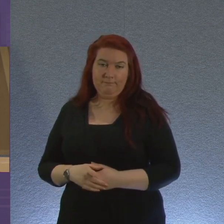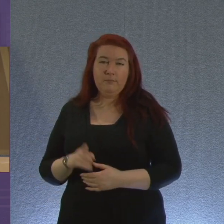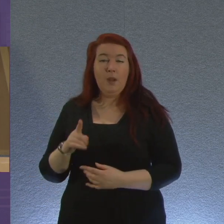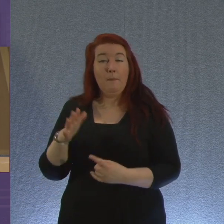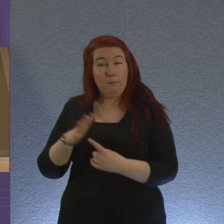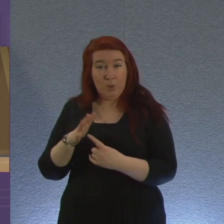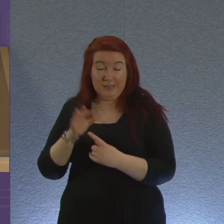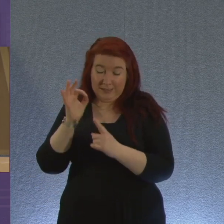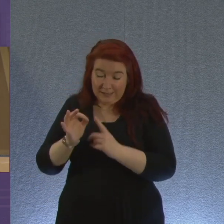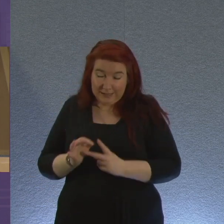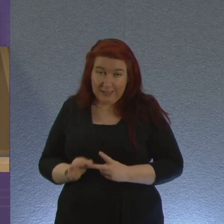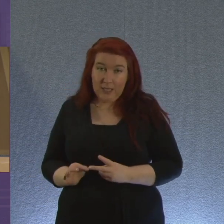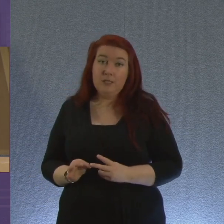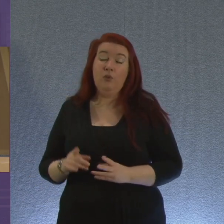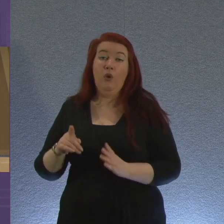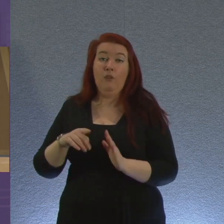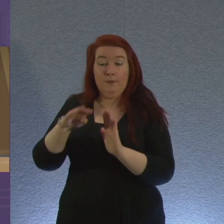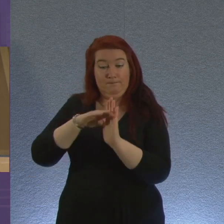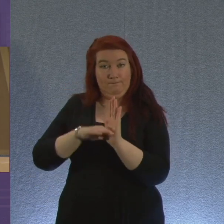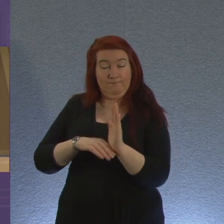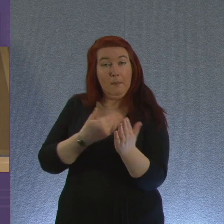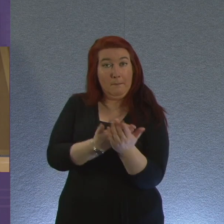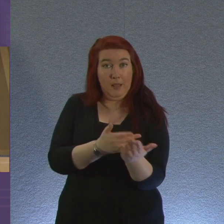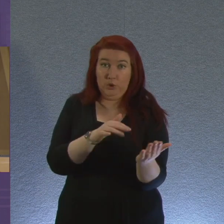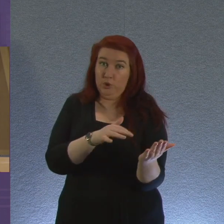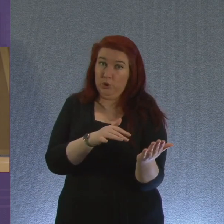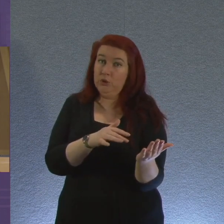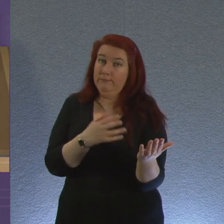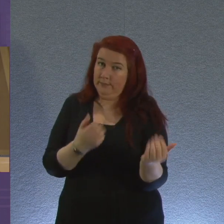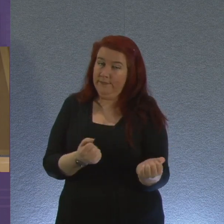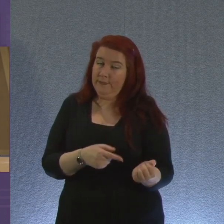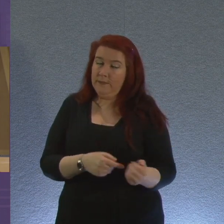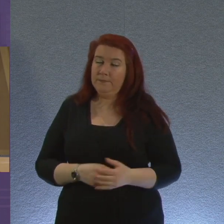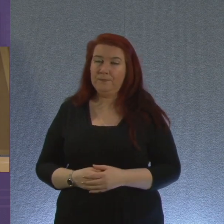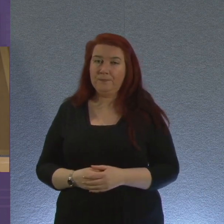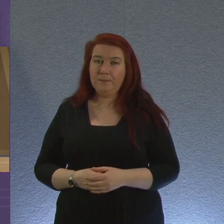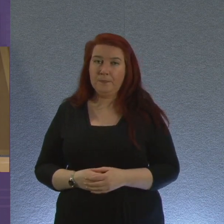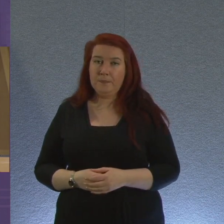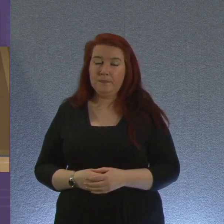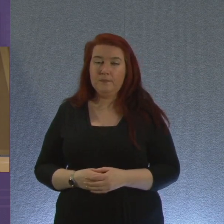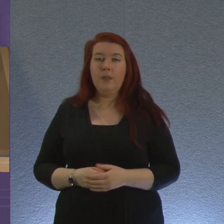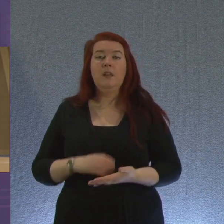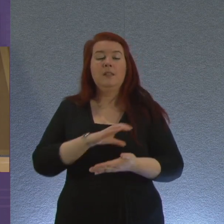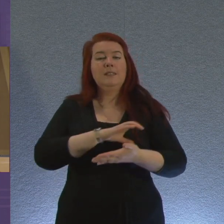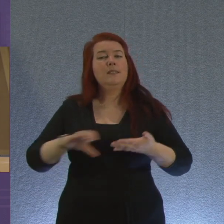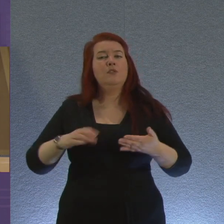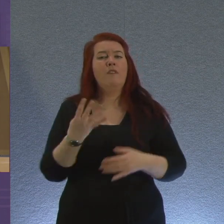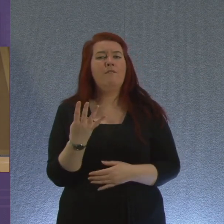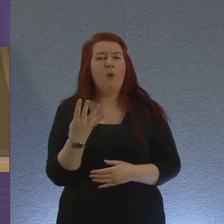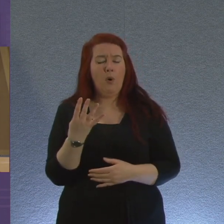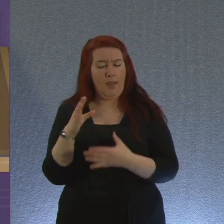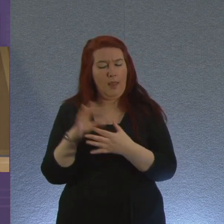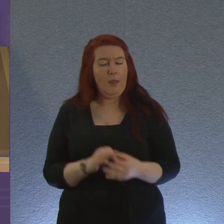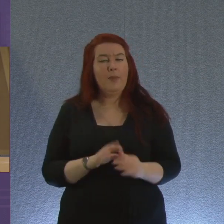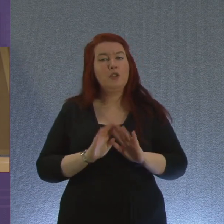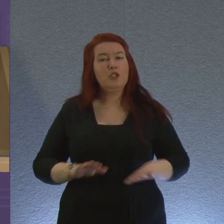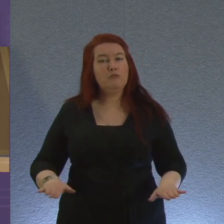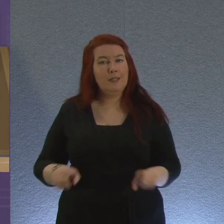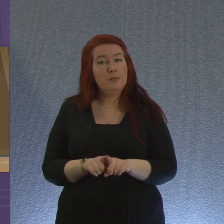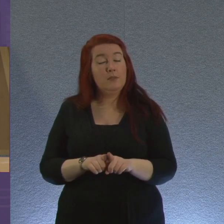measures are detailed clearly in the bill we're considering today. Schedule 4 of the bill relates to children and